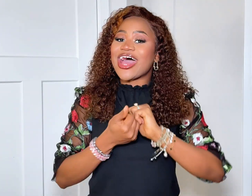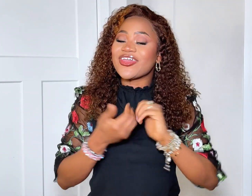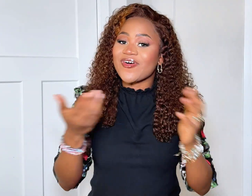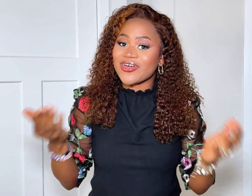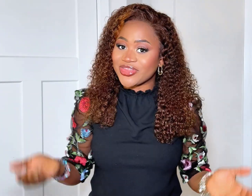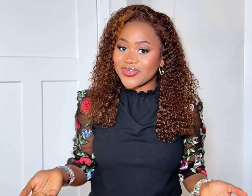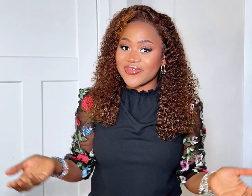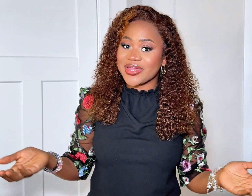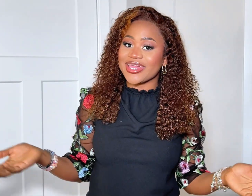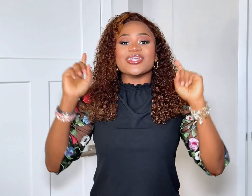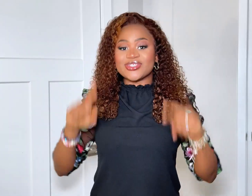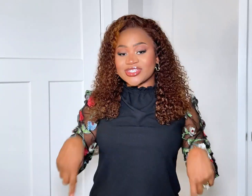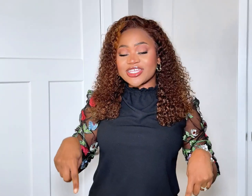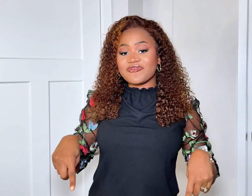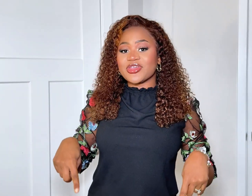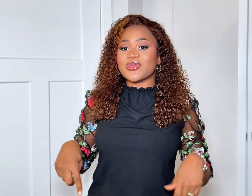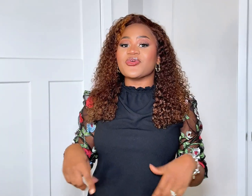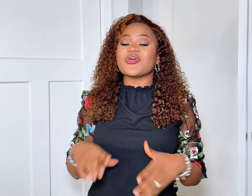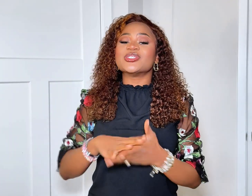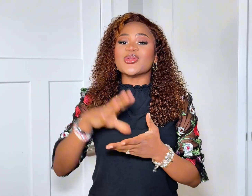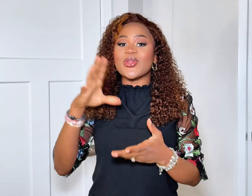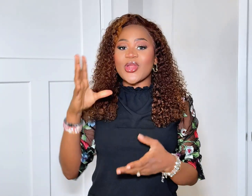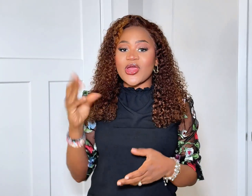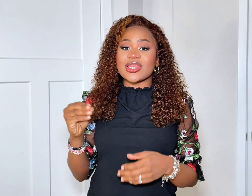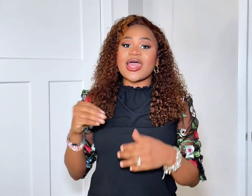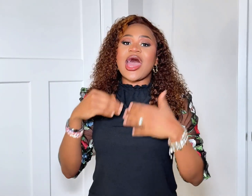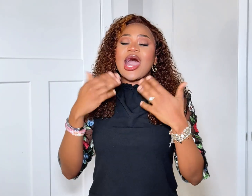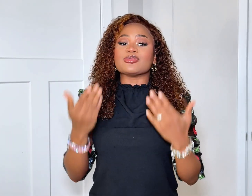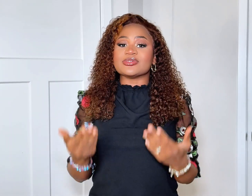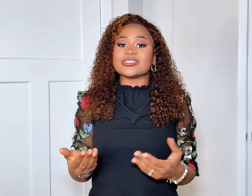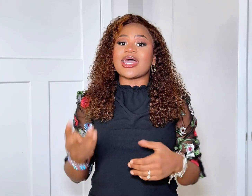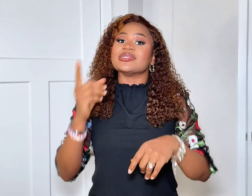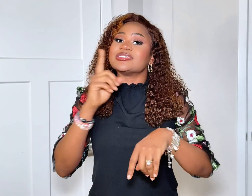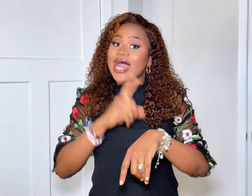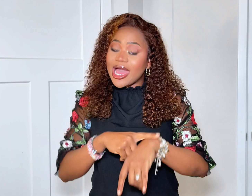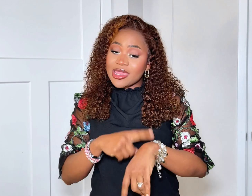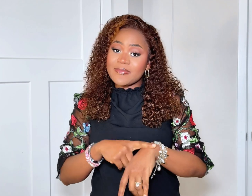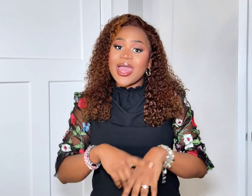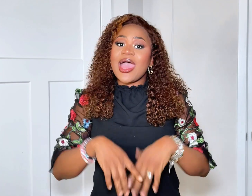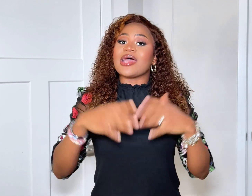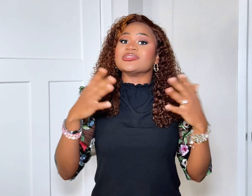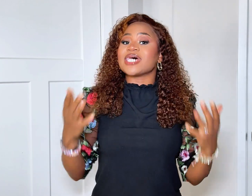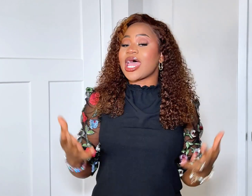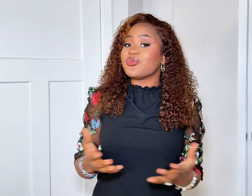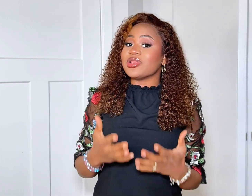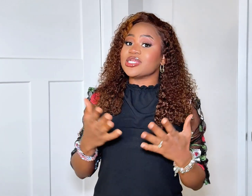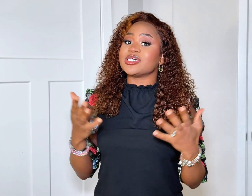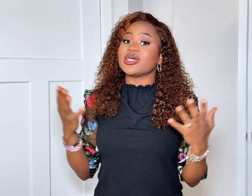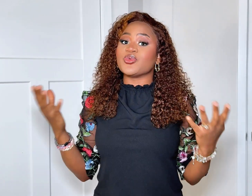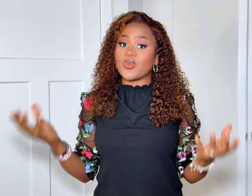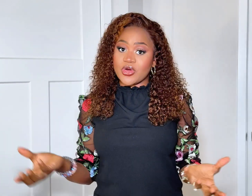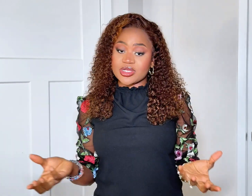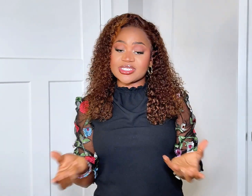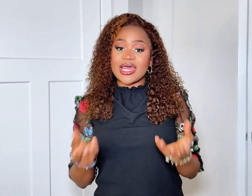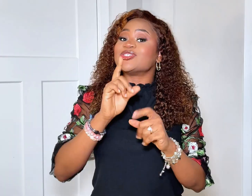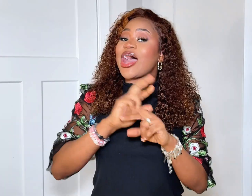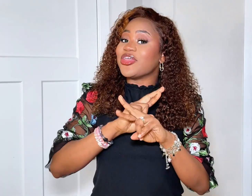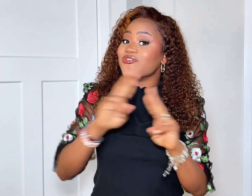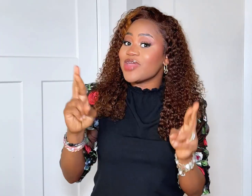how you all doing? So in today's video, we're going to learn how to sign time and time related words. So are you ready